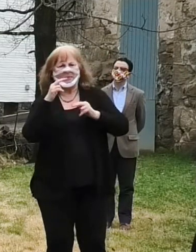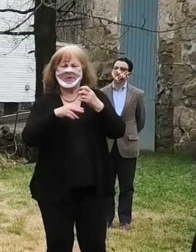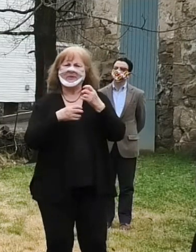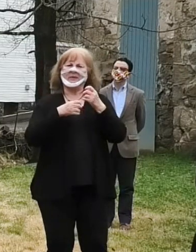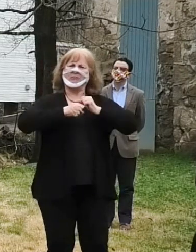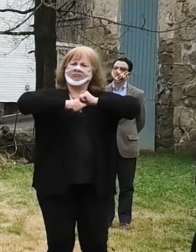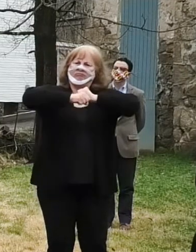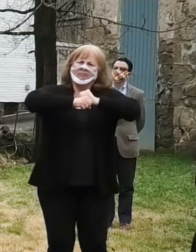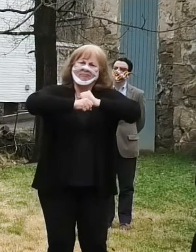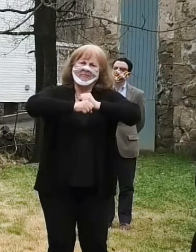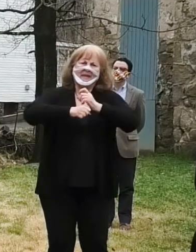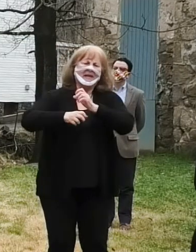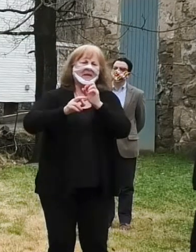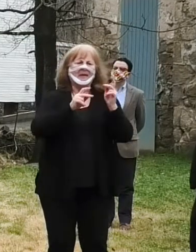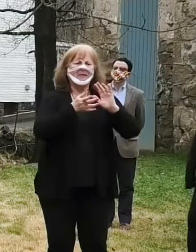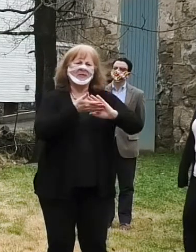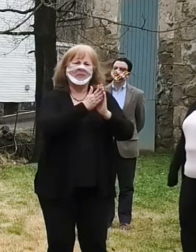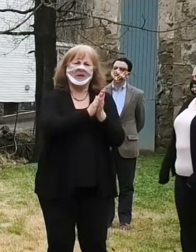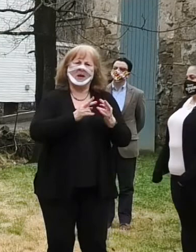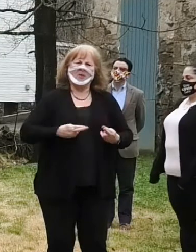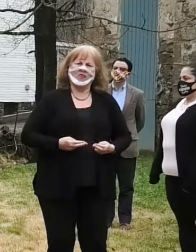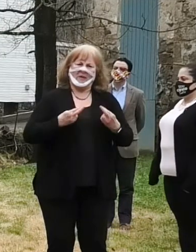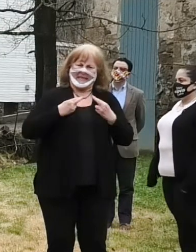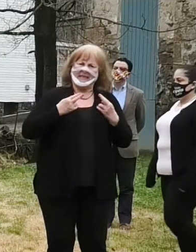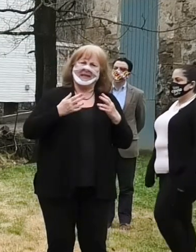back to residential structures.